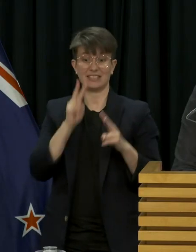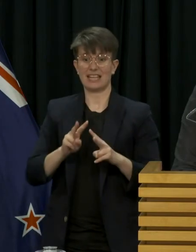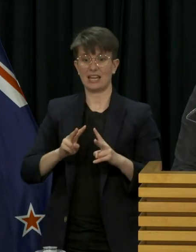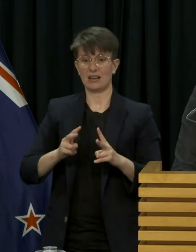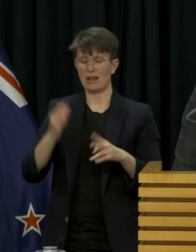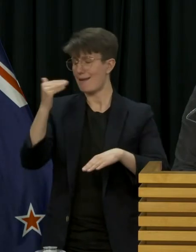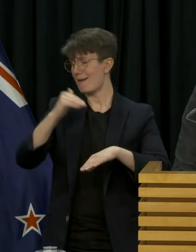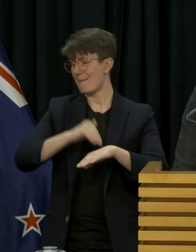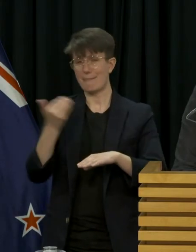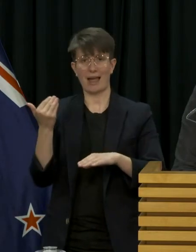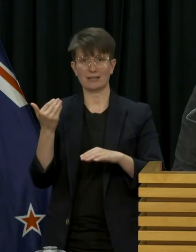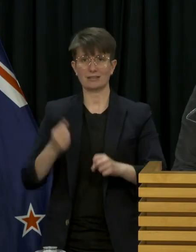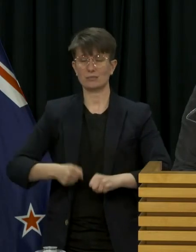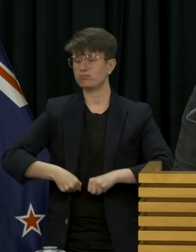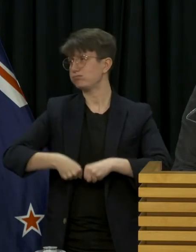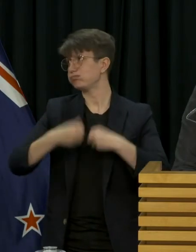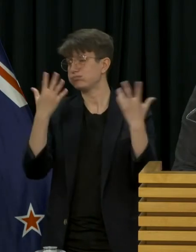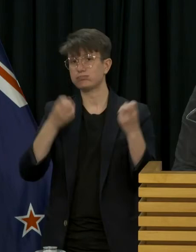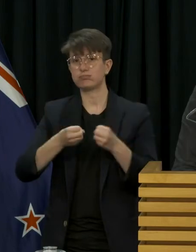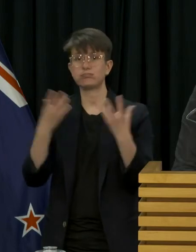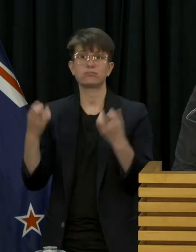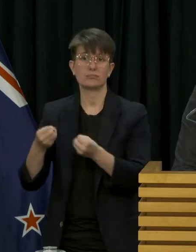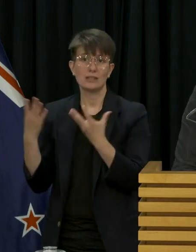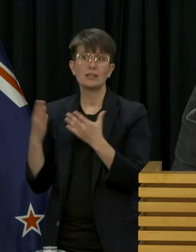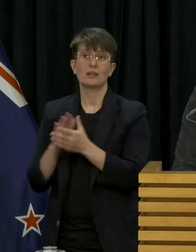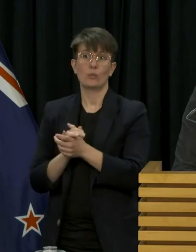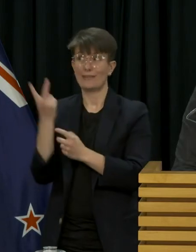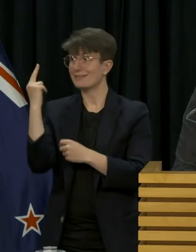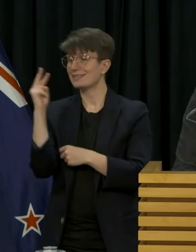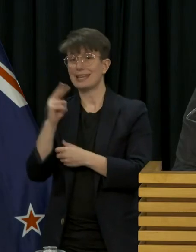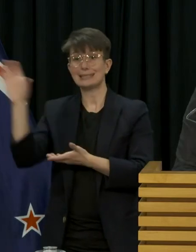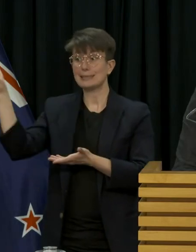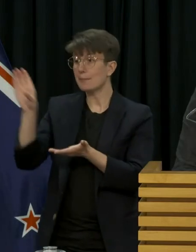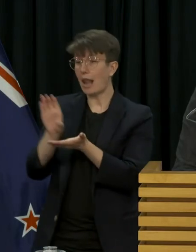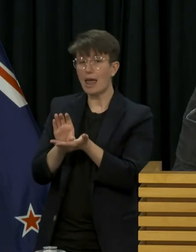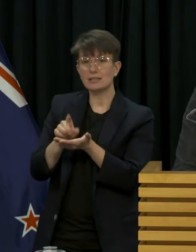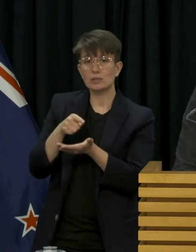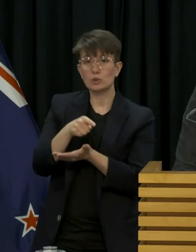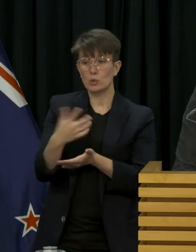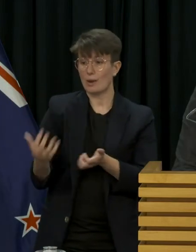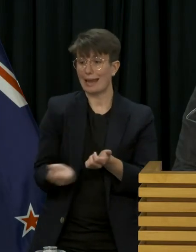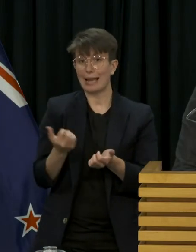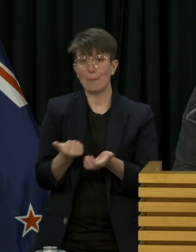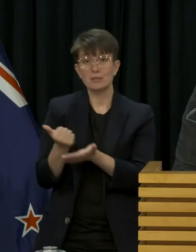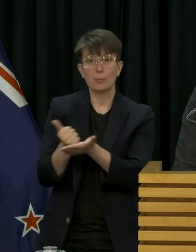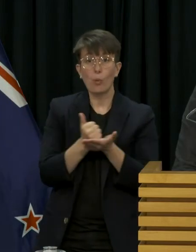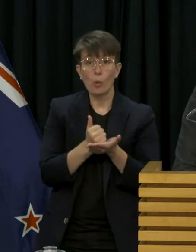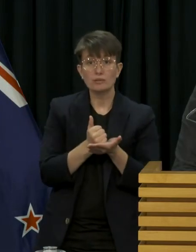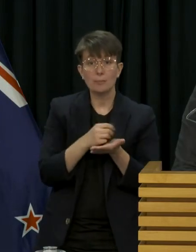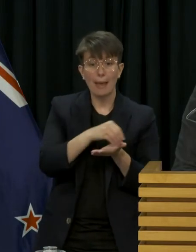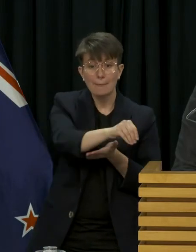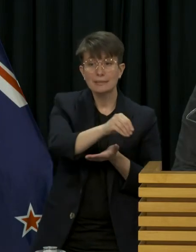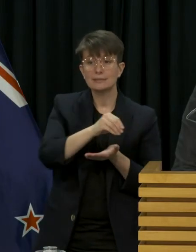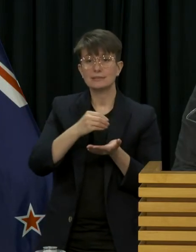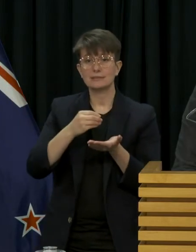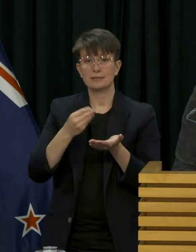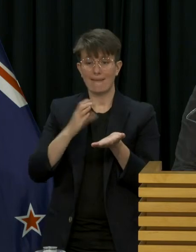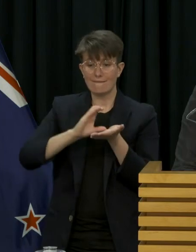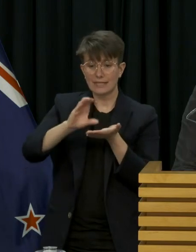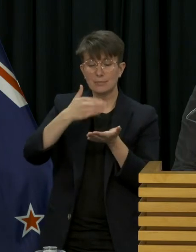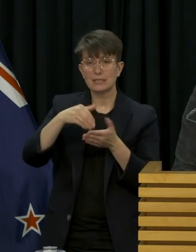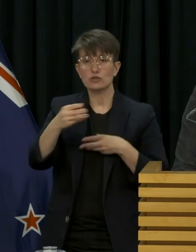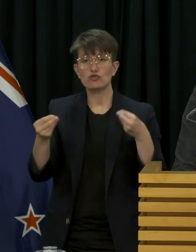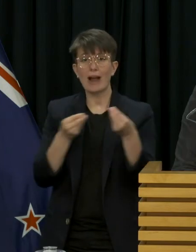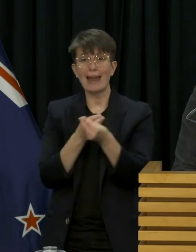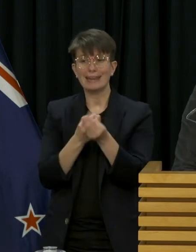seen stimulus going in via income support payments to our lowest income workers, investments in trade and